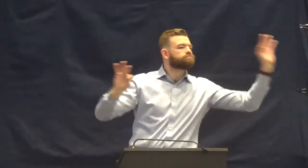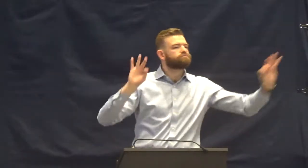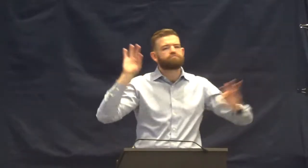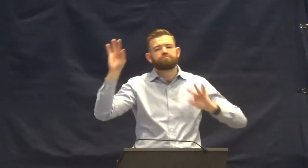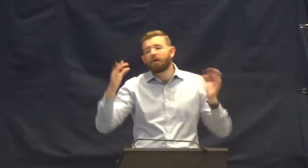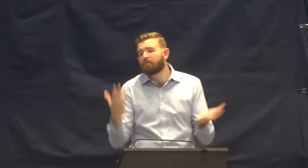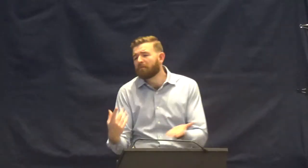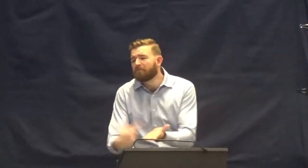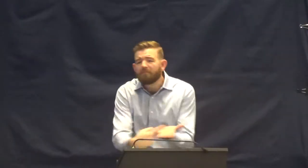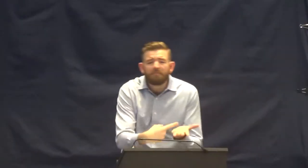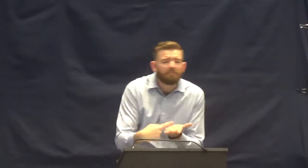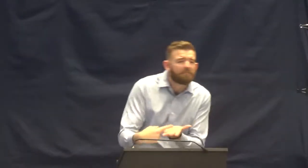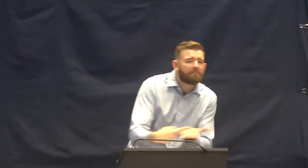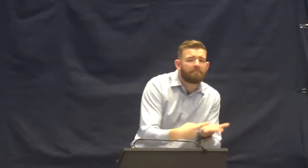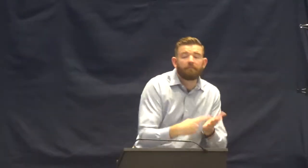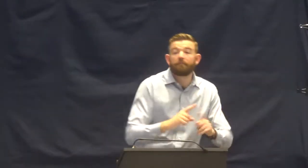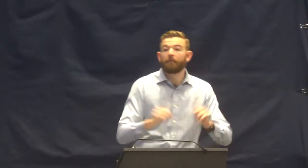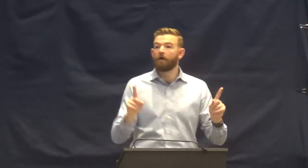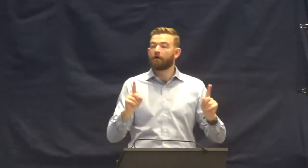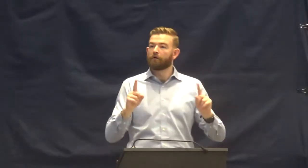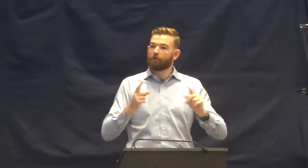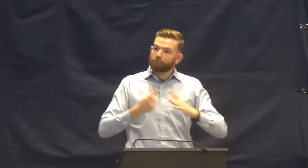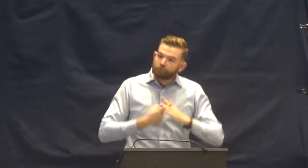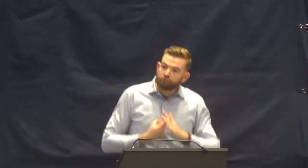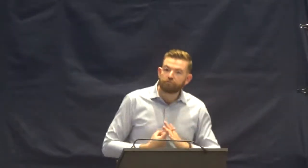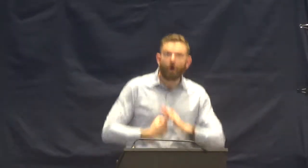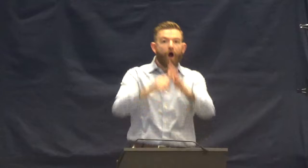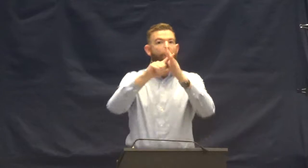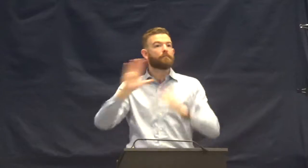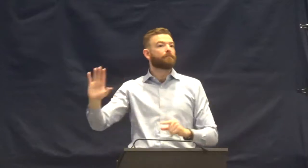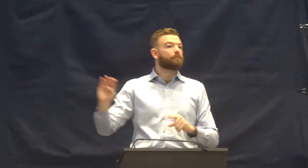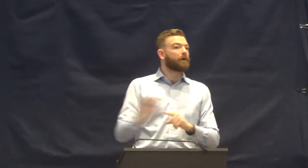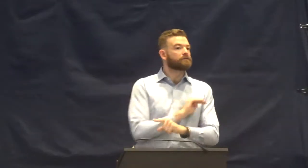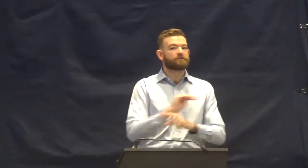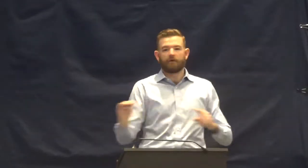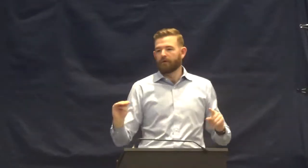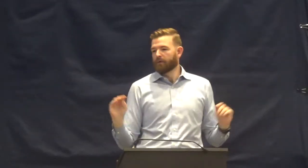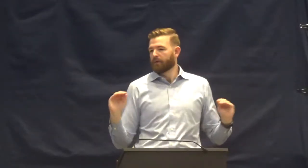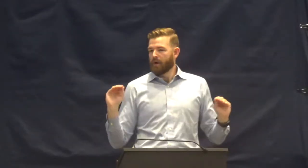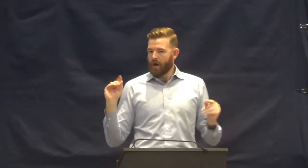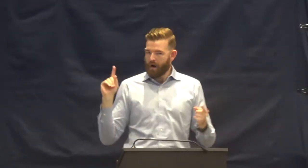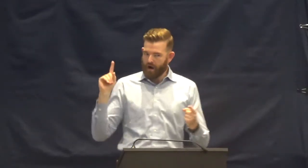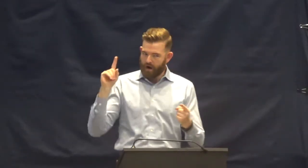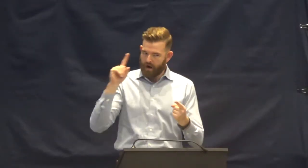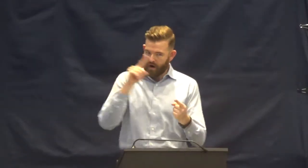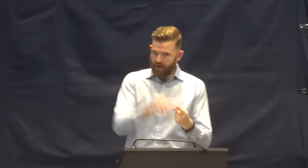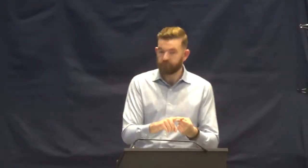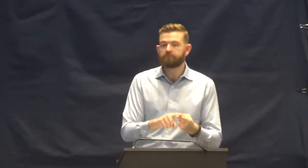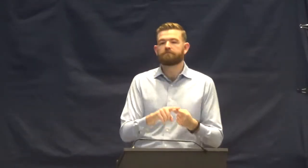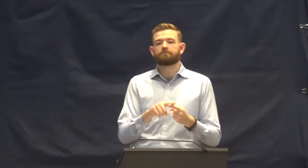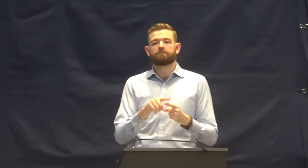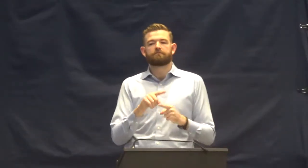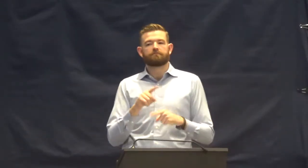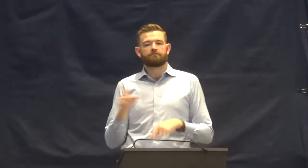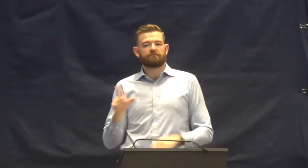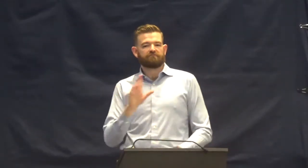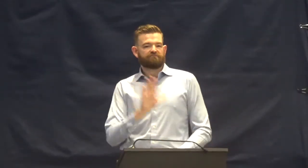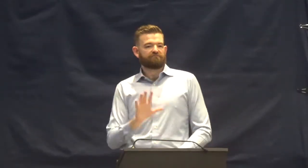You know, when Jesus was growing up, he never preached. He may have had some discussions, but he had not started his formal